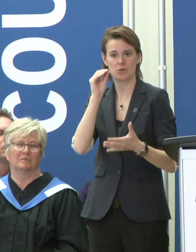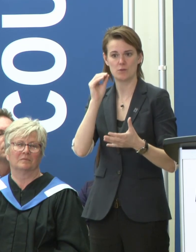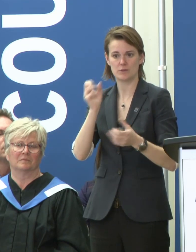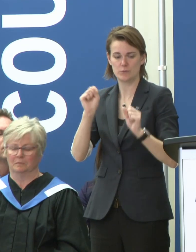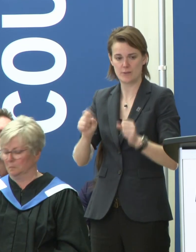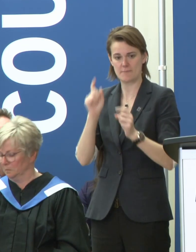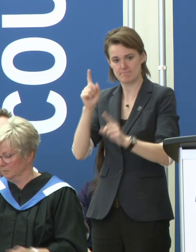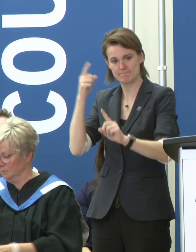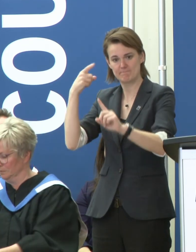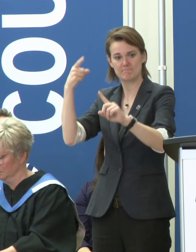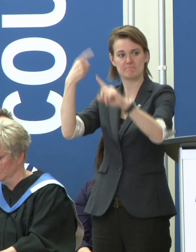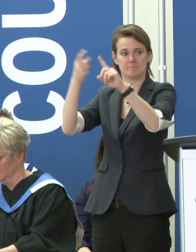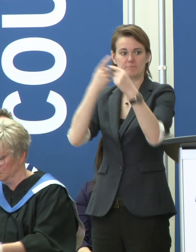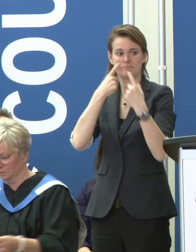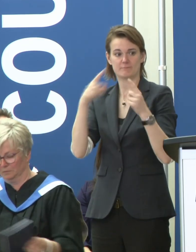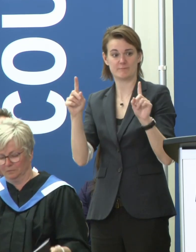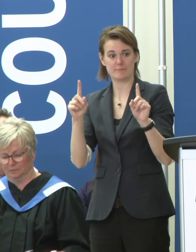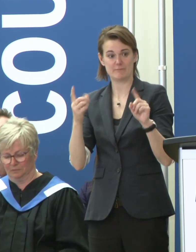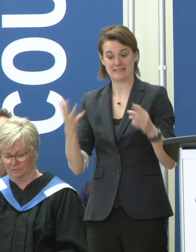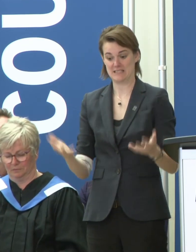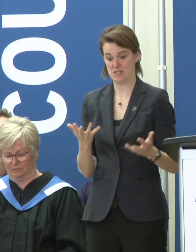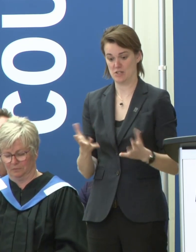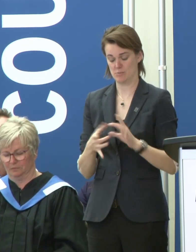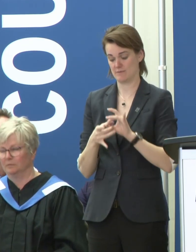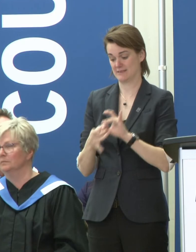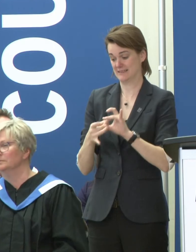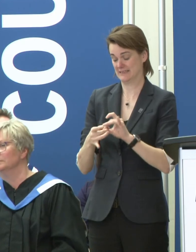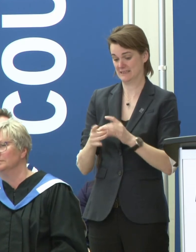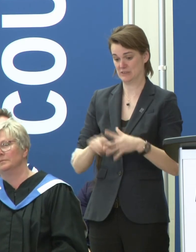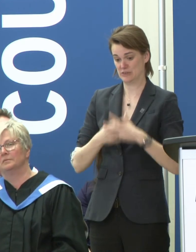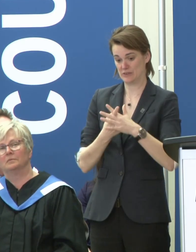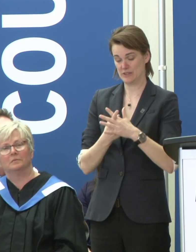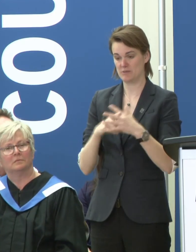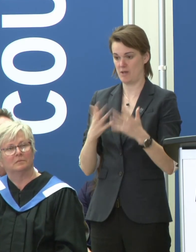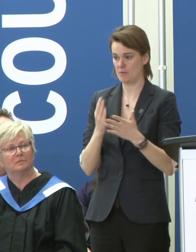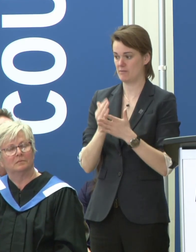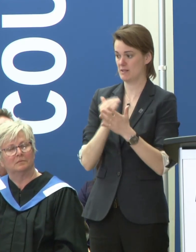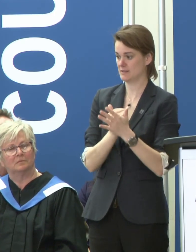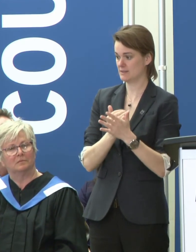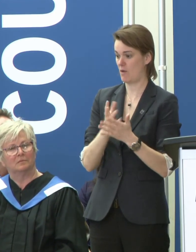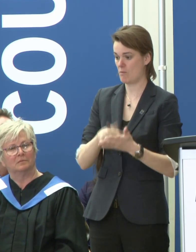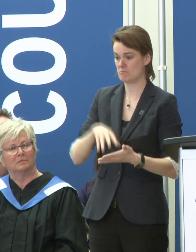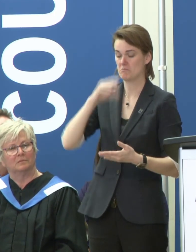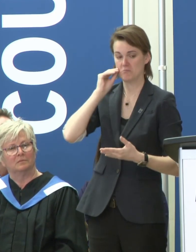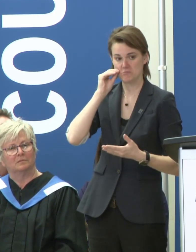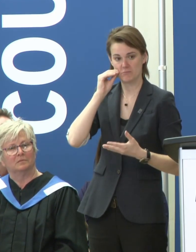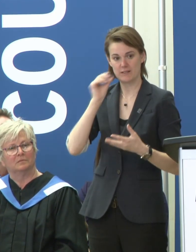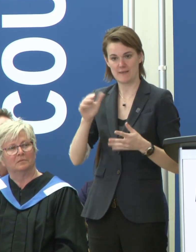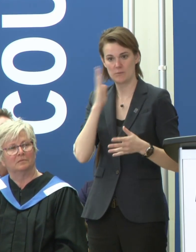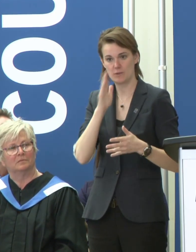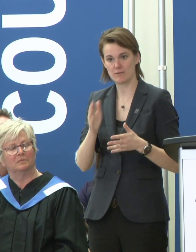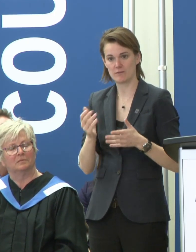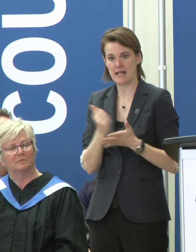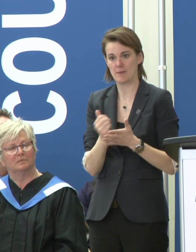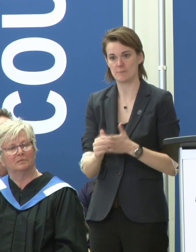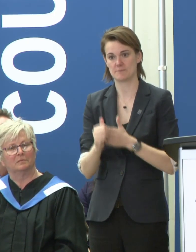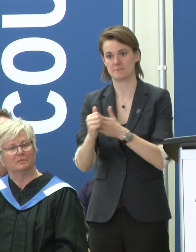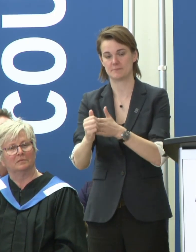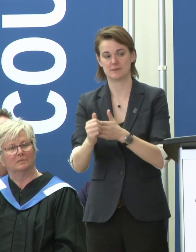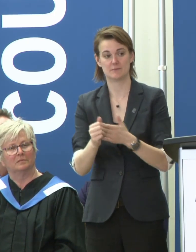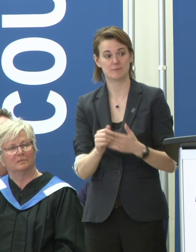potential. Use the relationships that you've made here and the lessons that we've learned to help guide us. And most importantly, be proud of